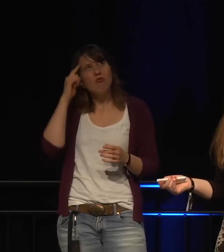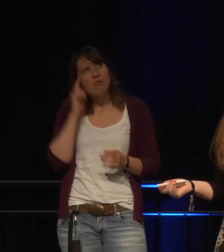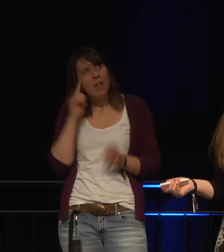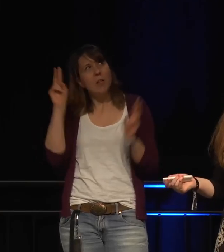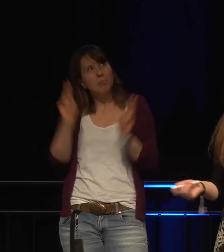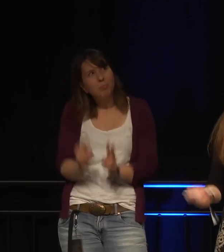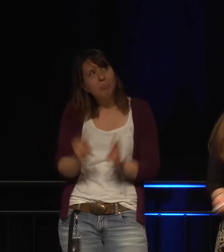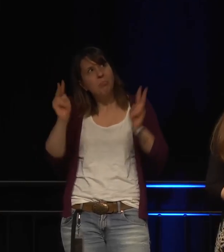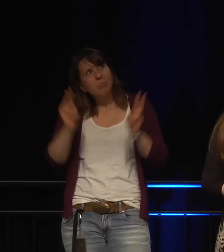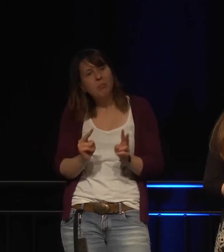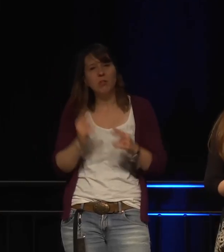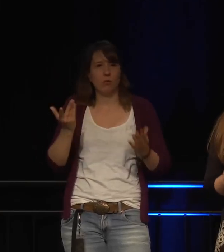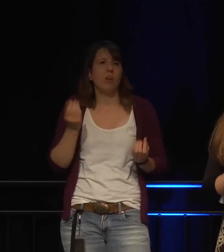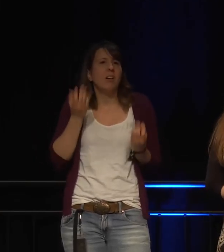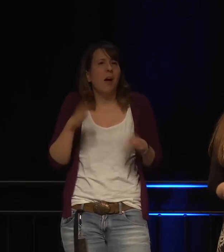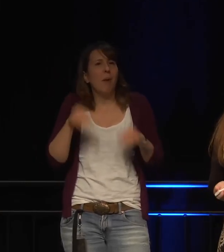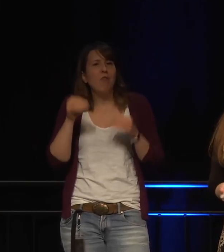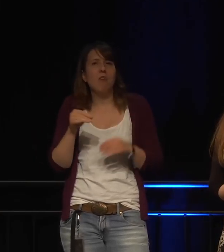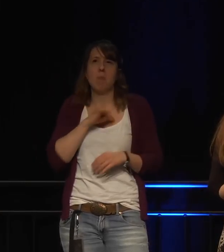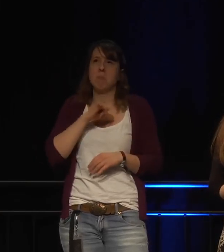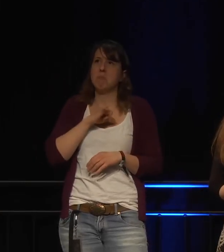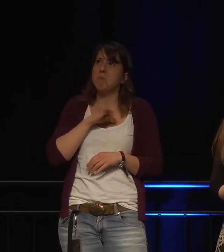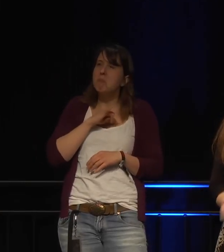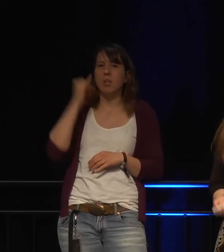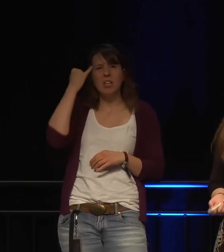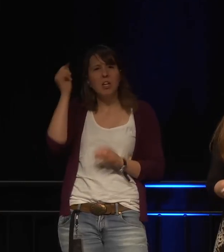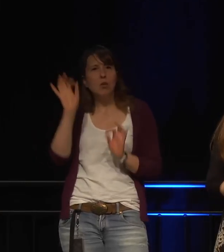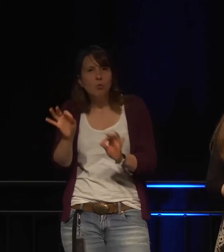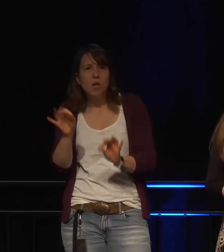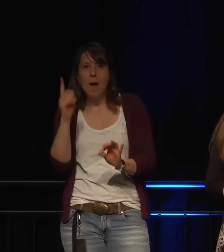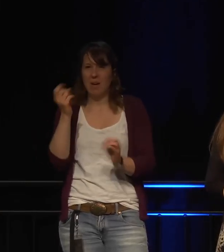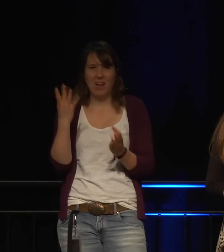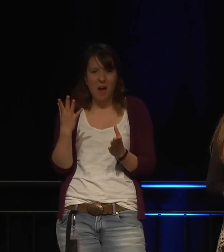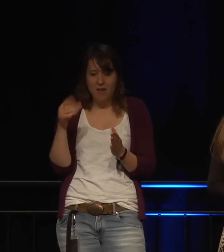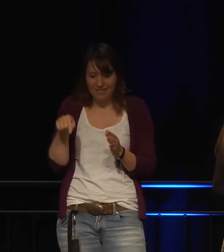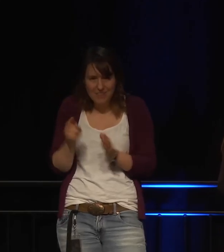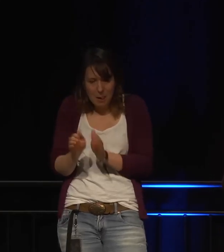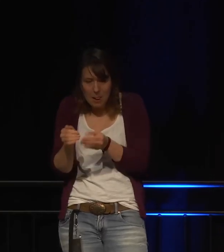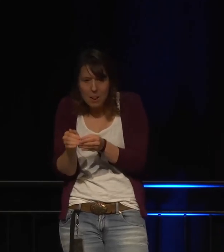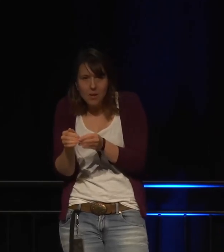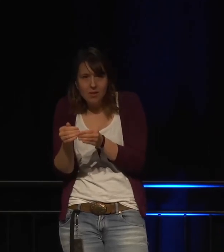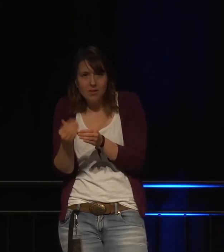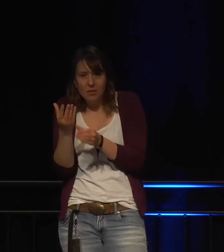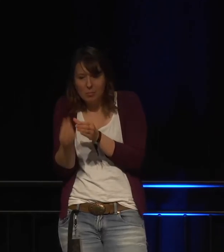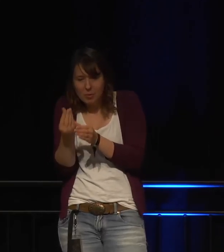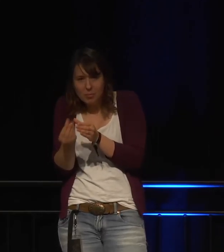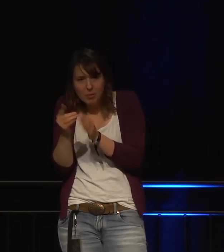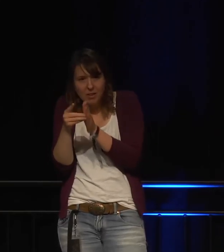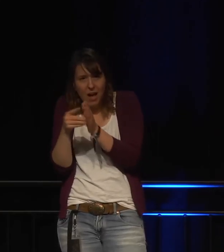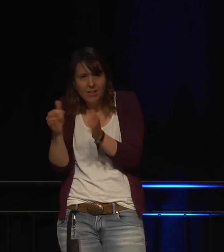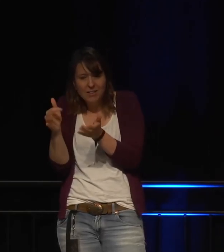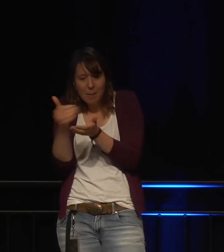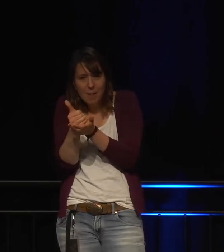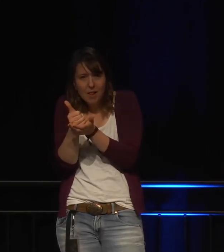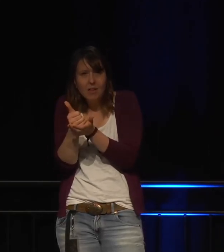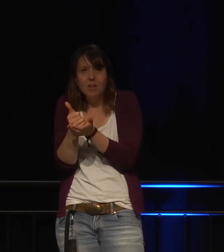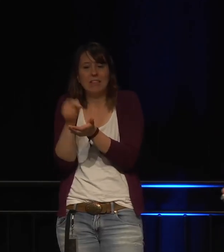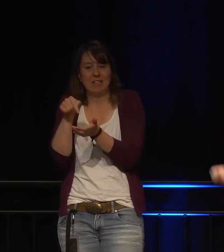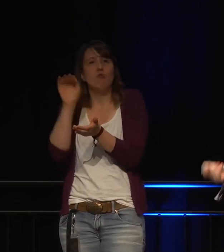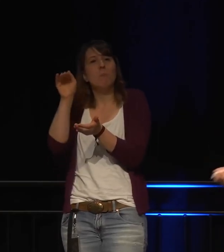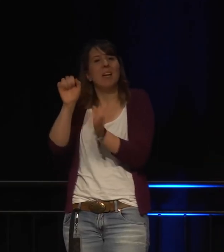good at the beginning, but this data that is collected could also be used for other things in the future.